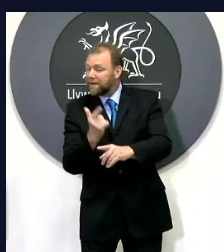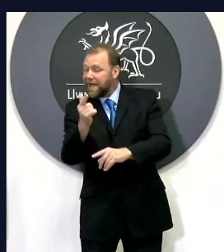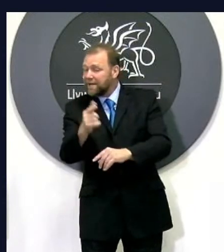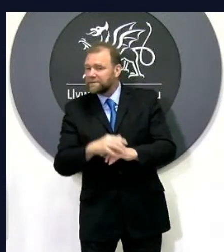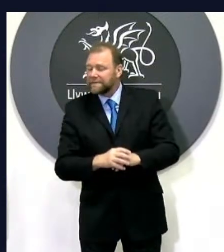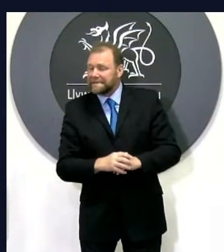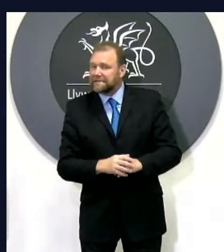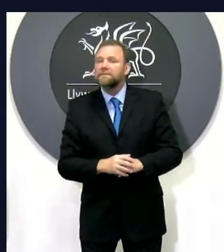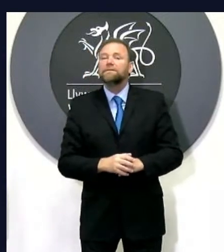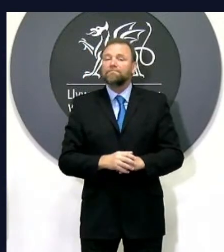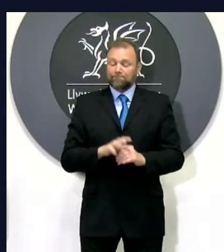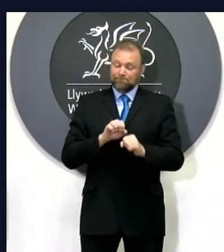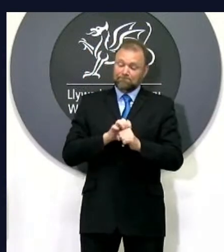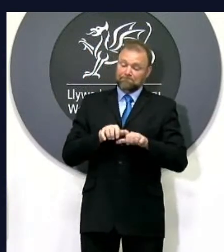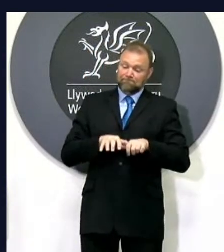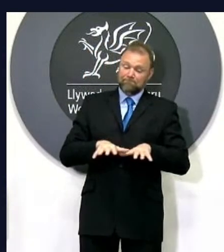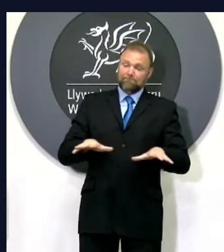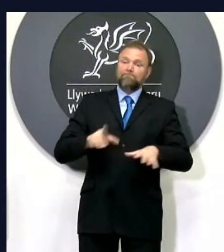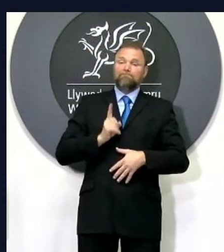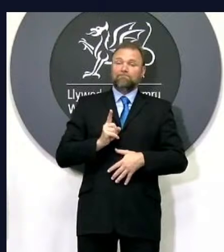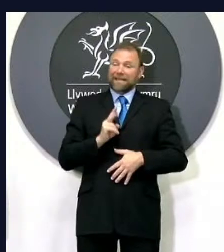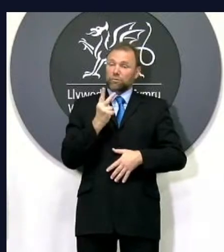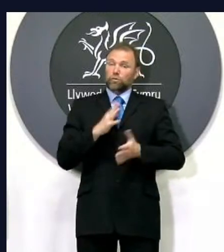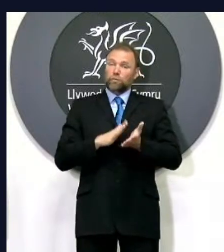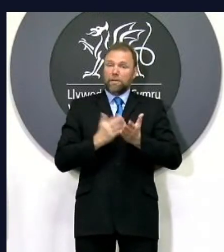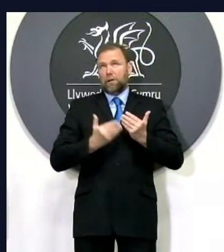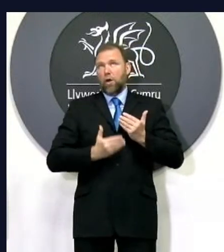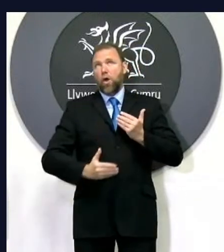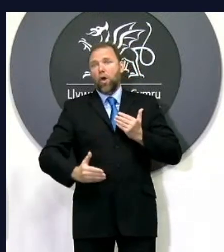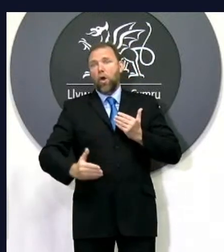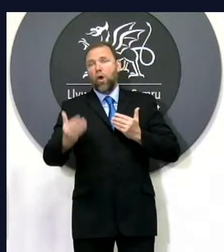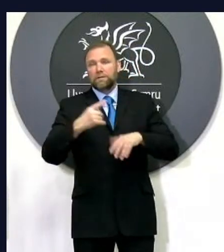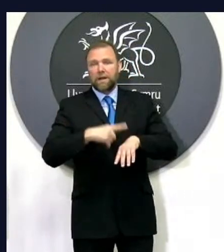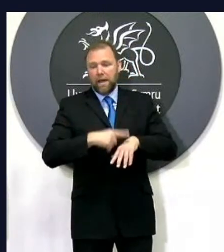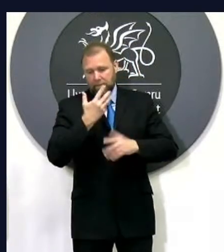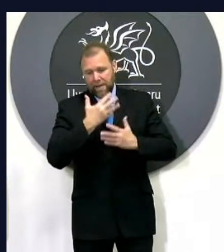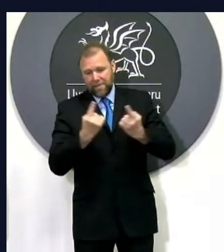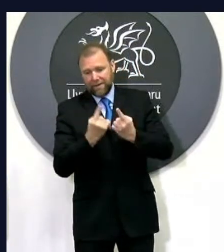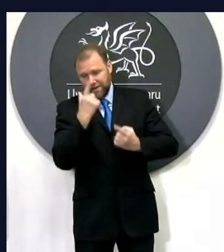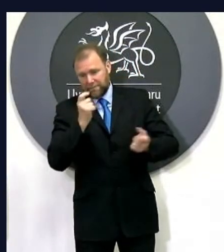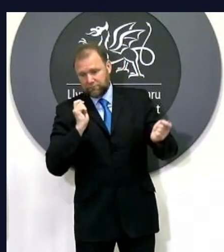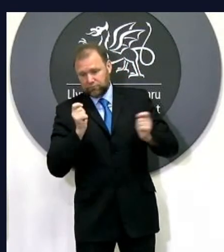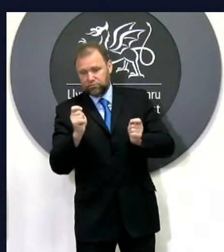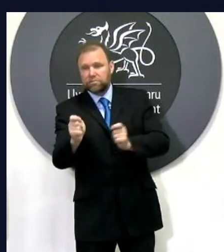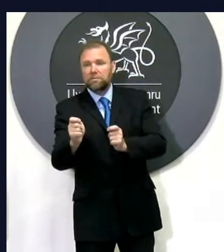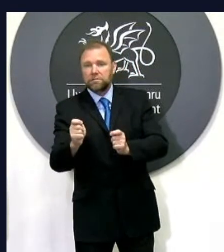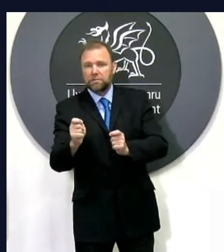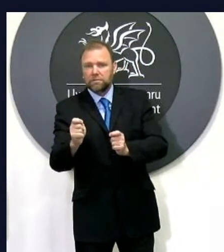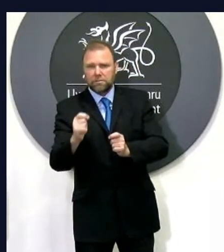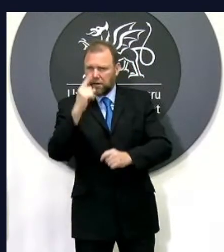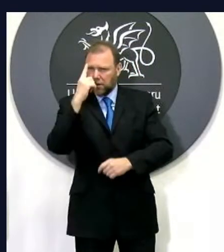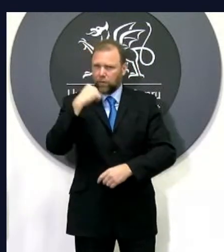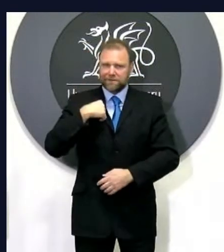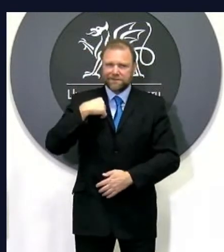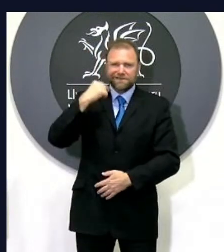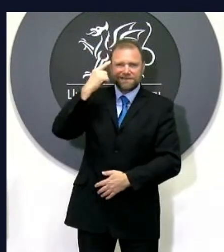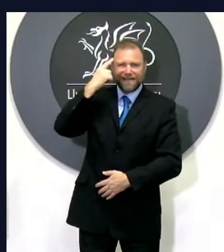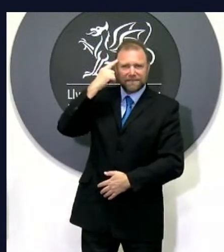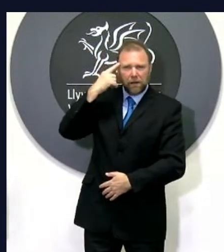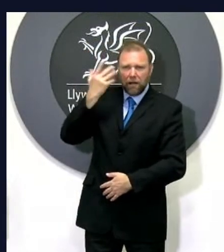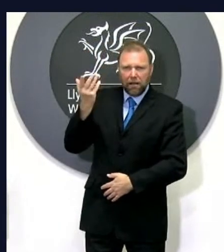is a very long period in this coronavirus pandemic. I don't think it's sensible to